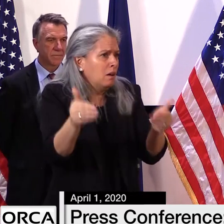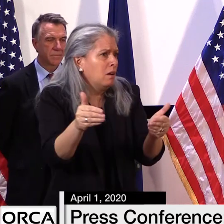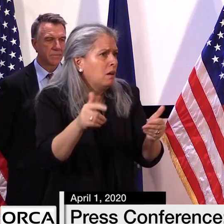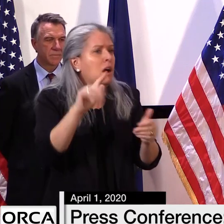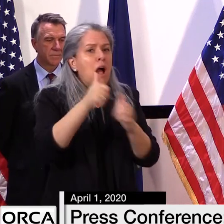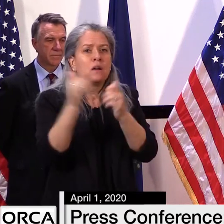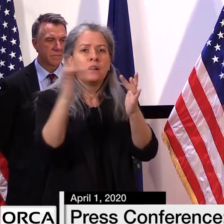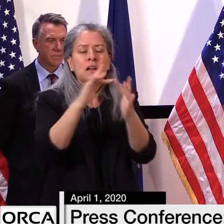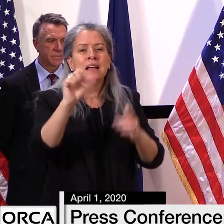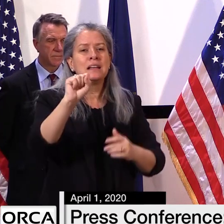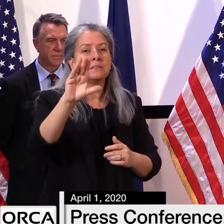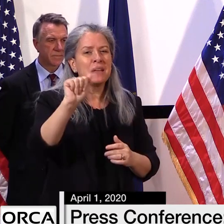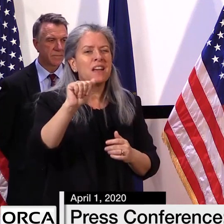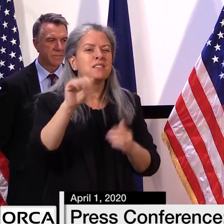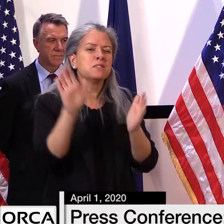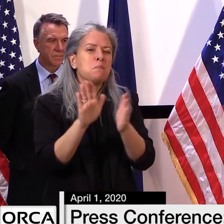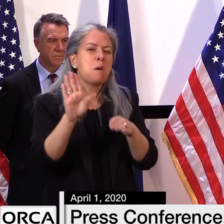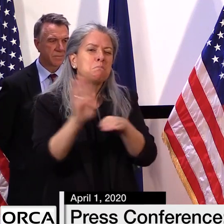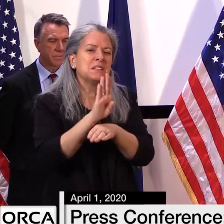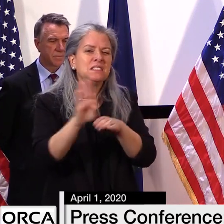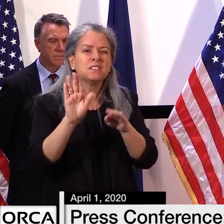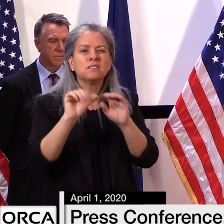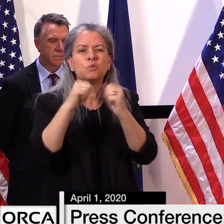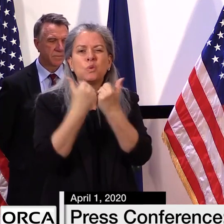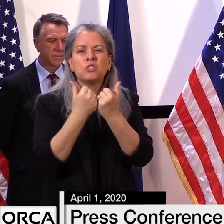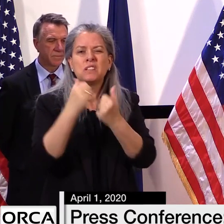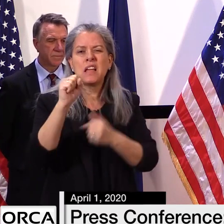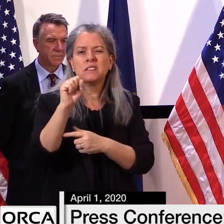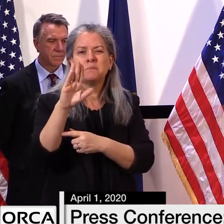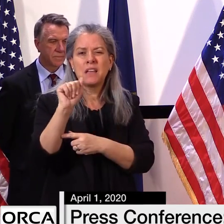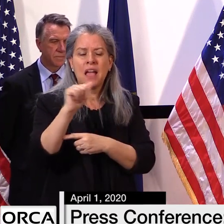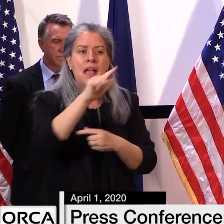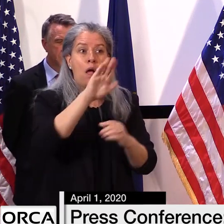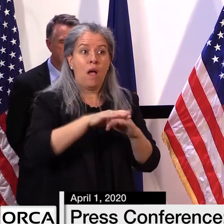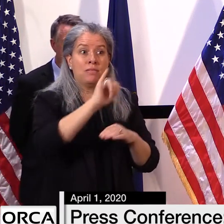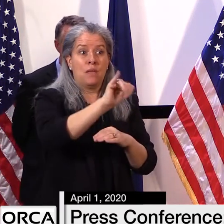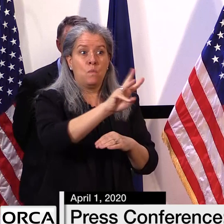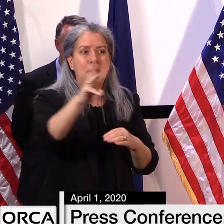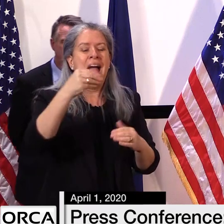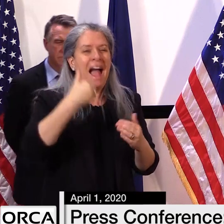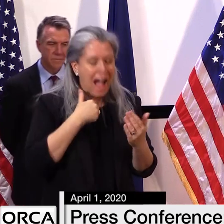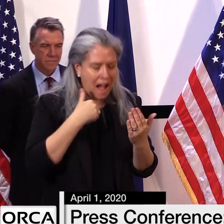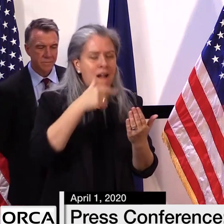the SBA and filling out an online application on their website,